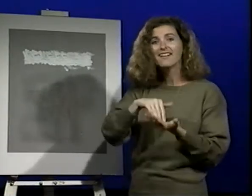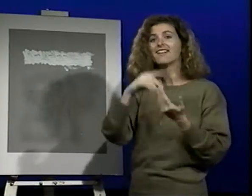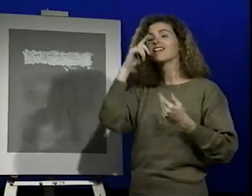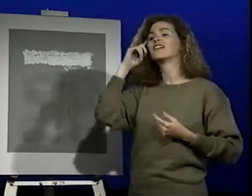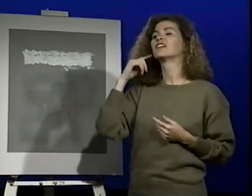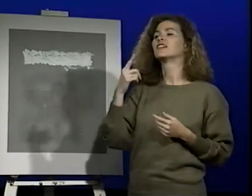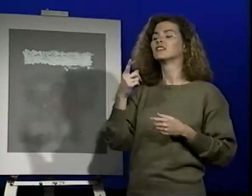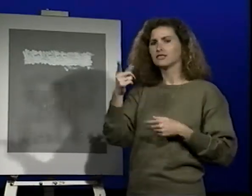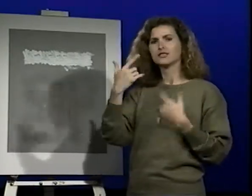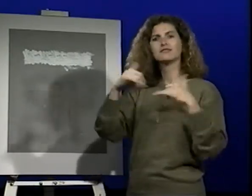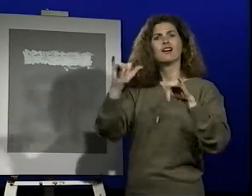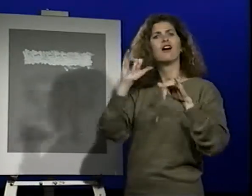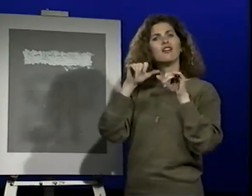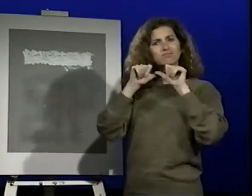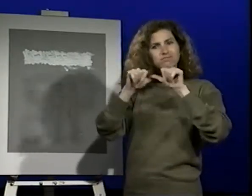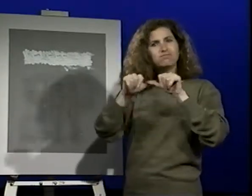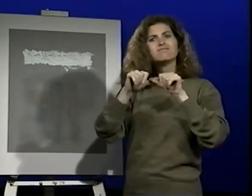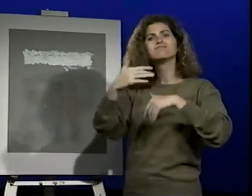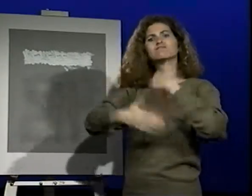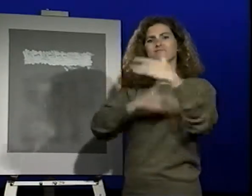Later, I bumped into this artist again,